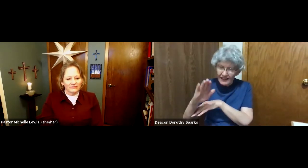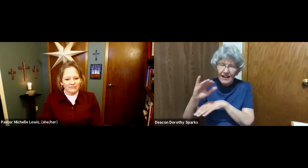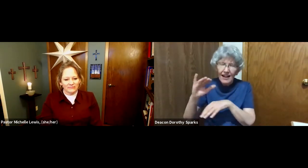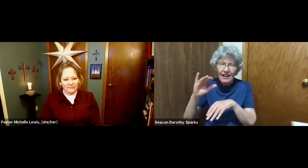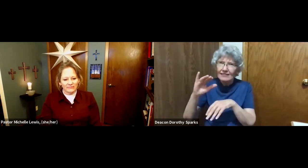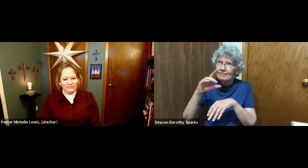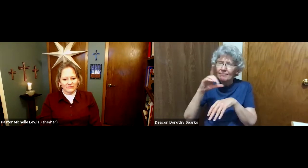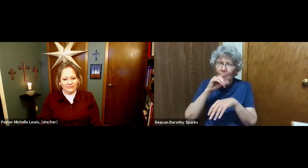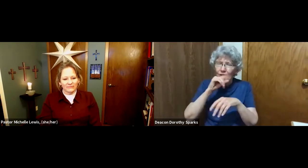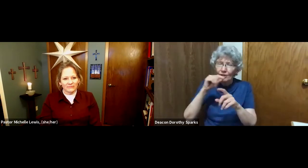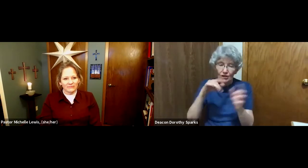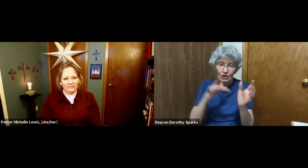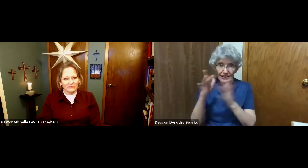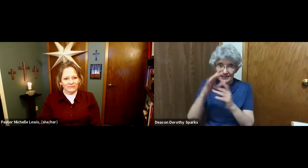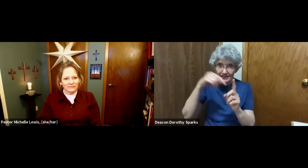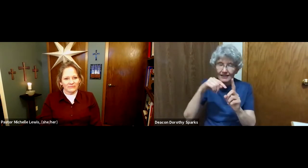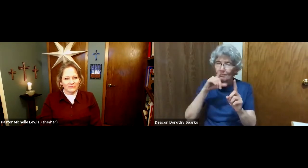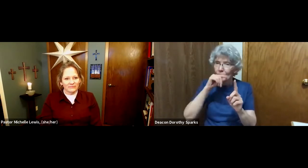and you anointed Jesus